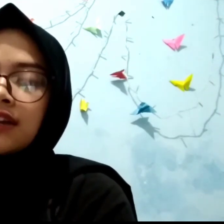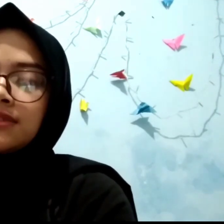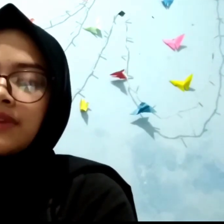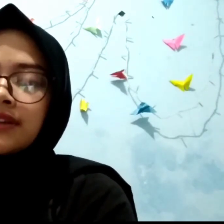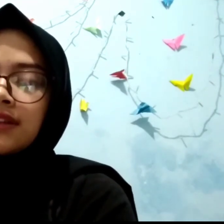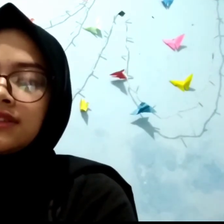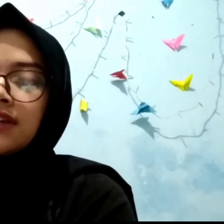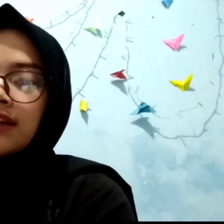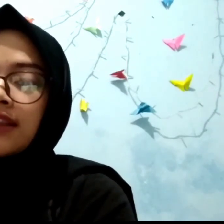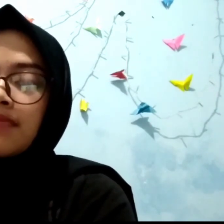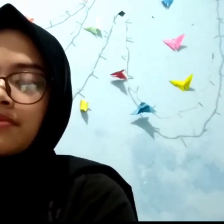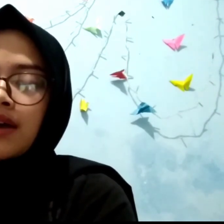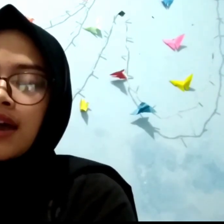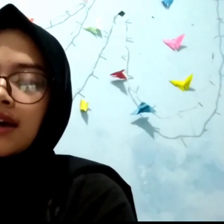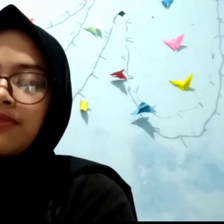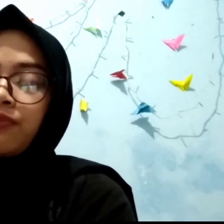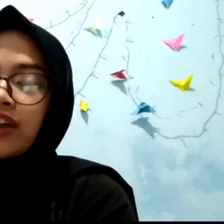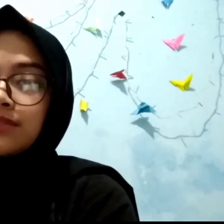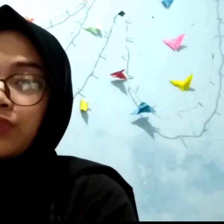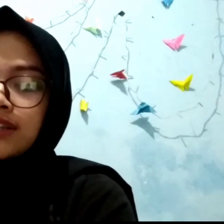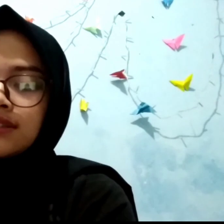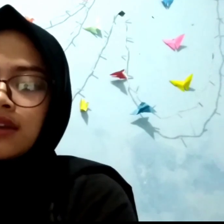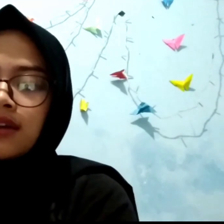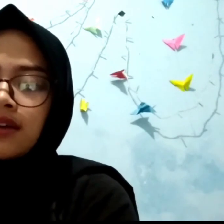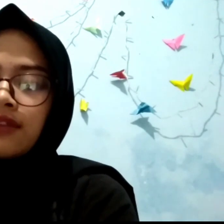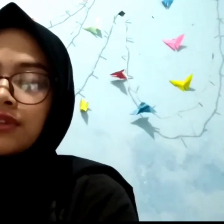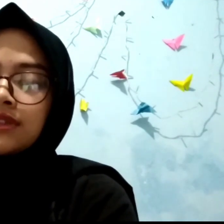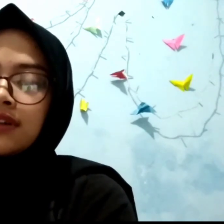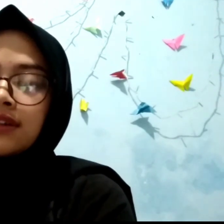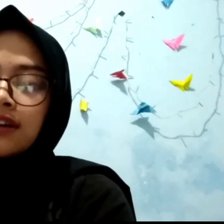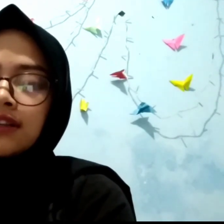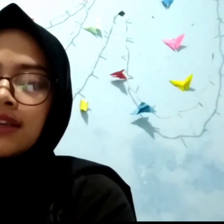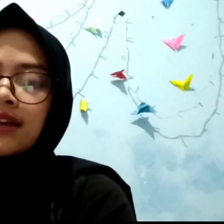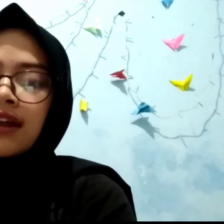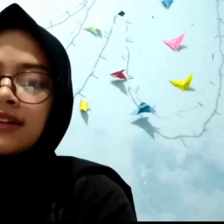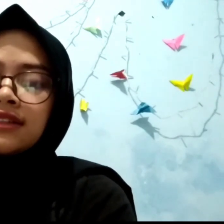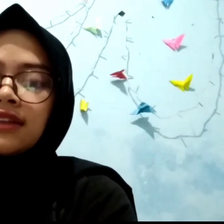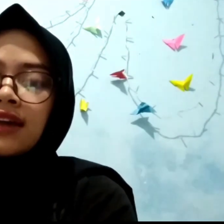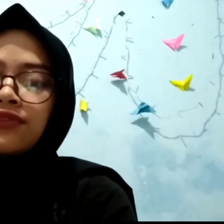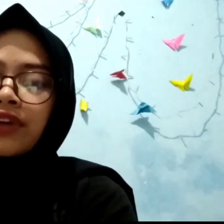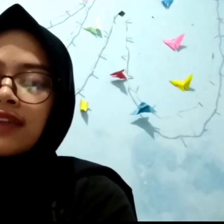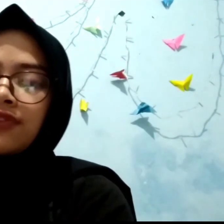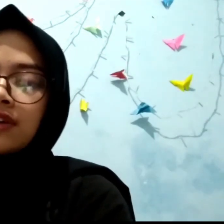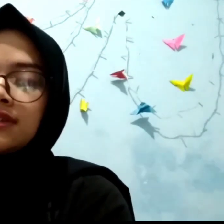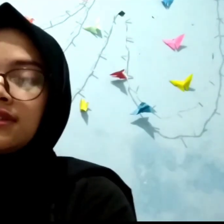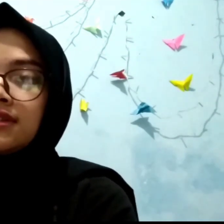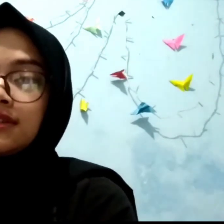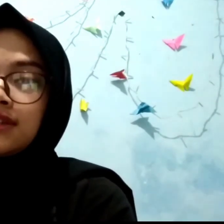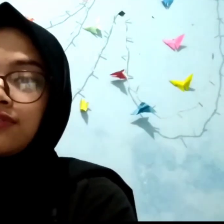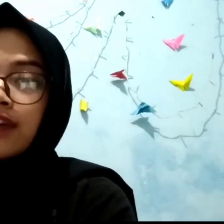Charles Michel de Lep, a French priest, was an early ardent advocate for deaf